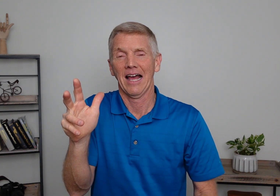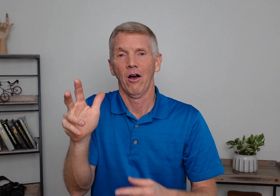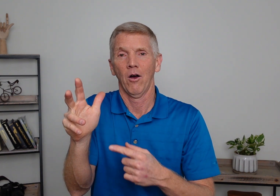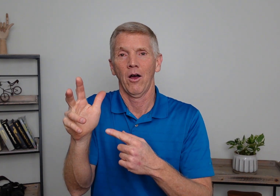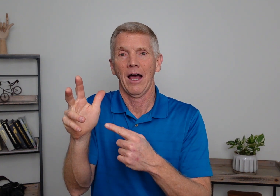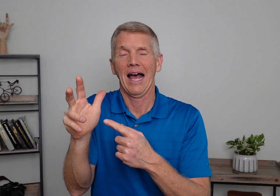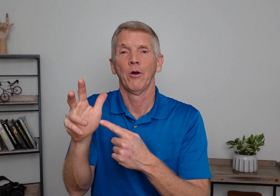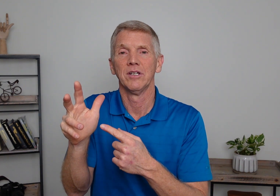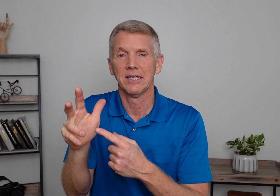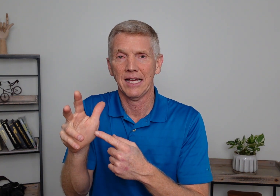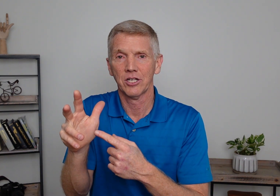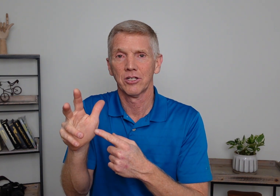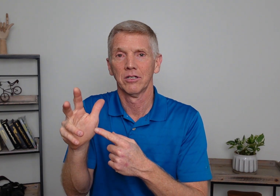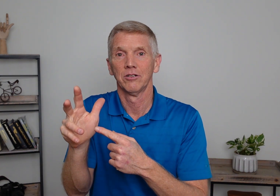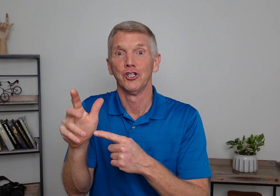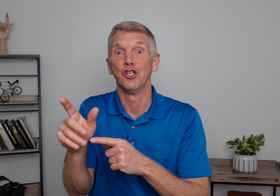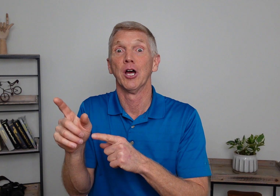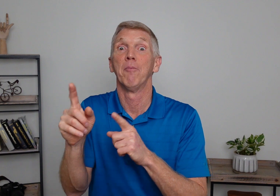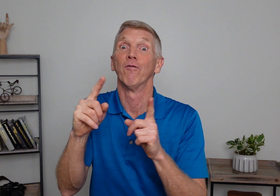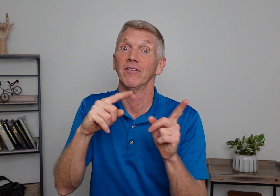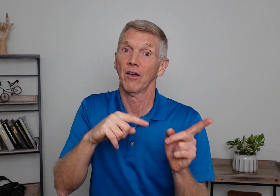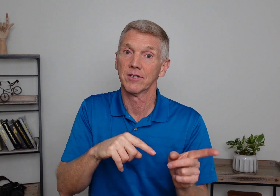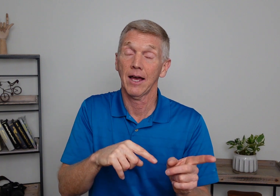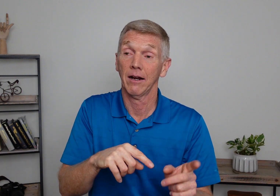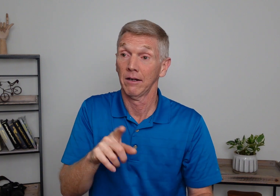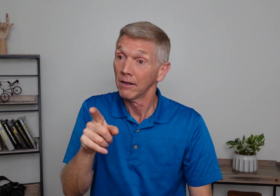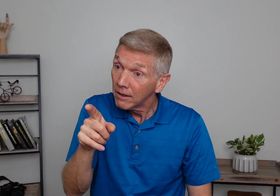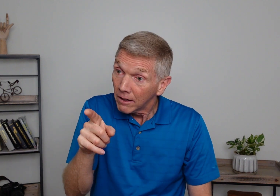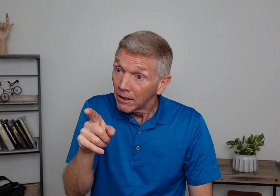Now, how does this jump over to the other side?